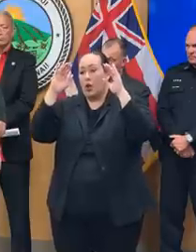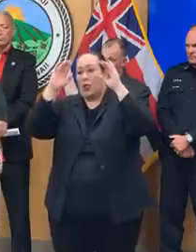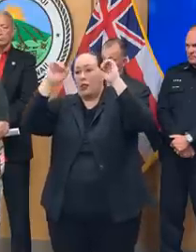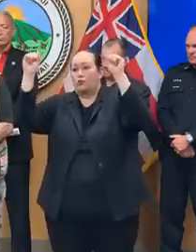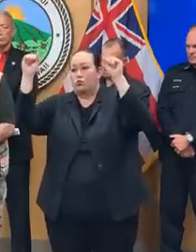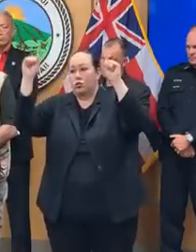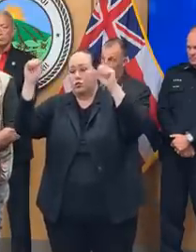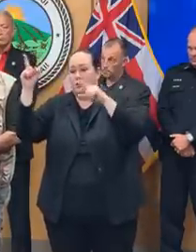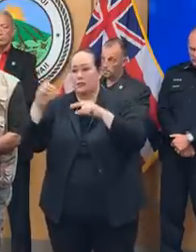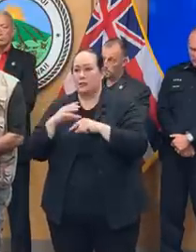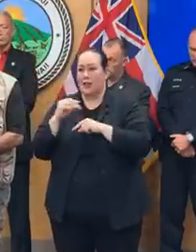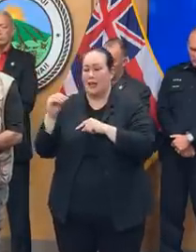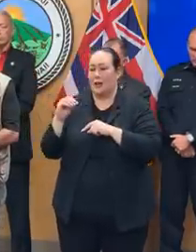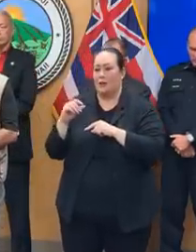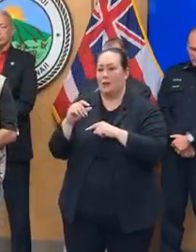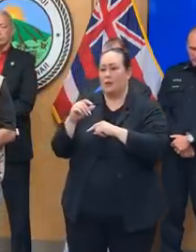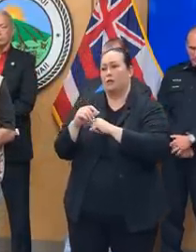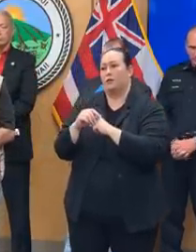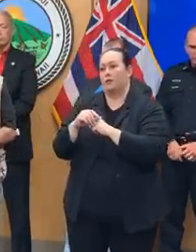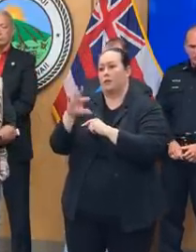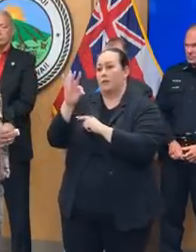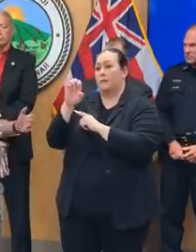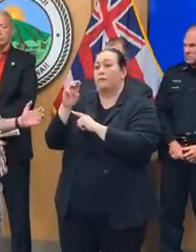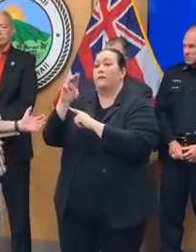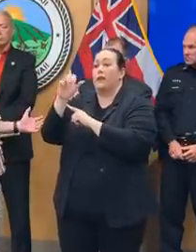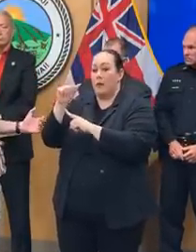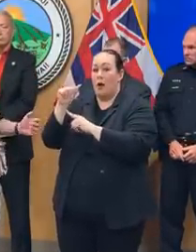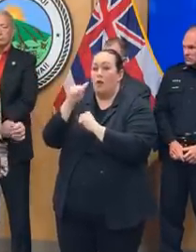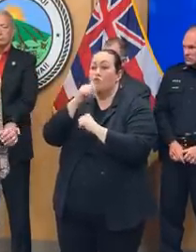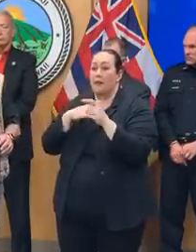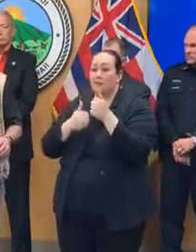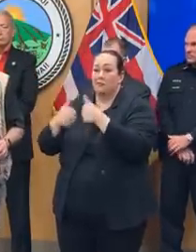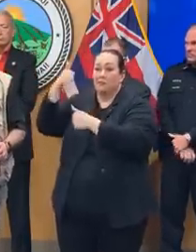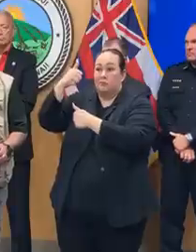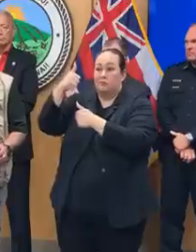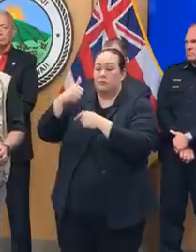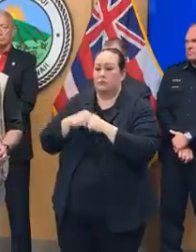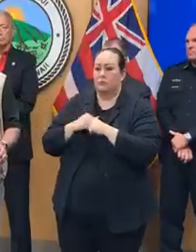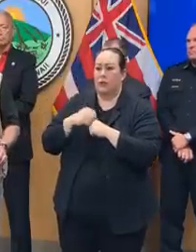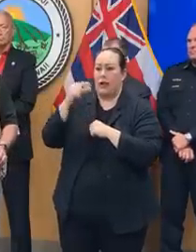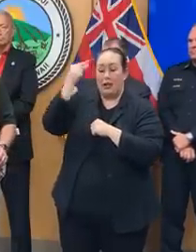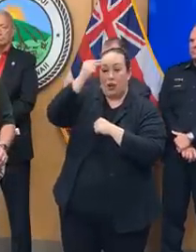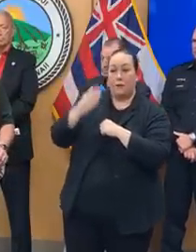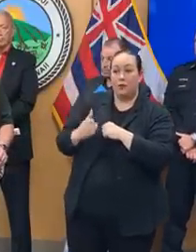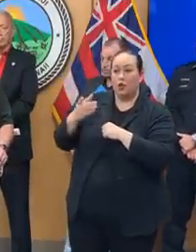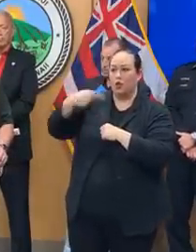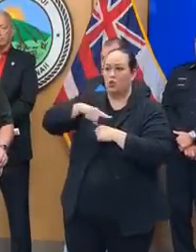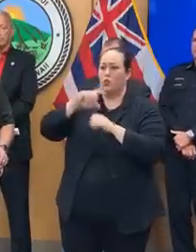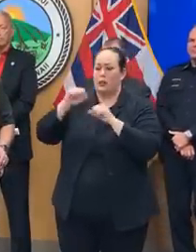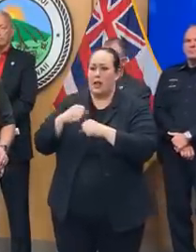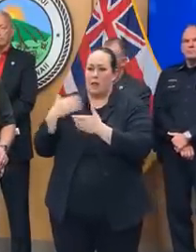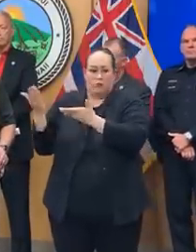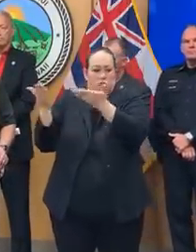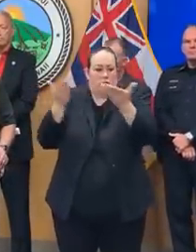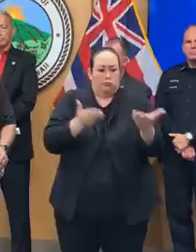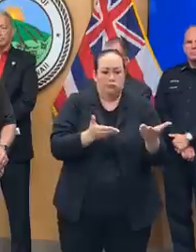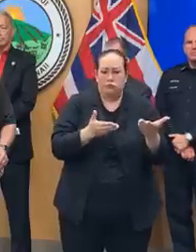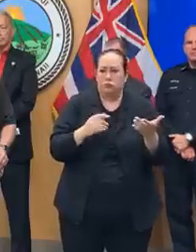Deanne Criswell of the Federal Emergency Management Agency, and Governor Green, we're able to deliver this